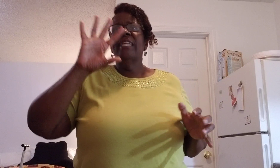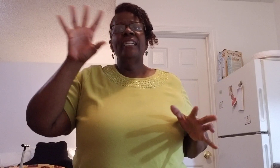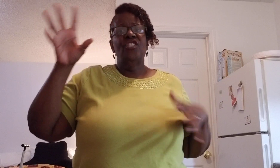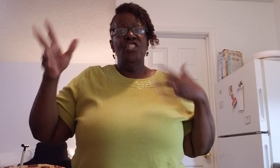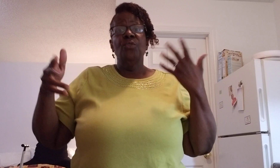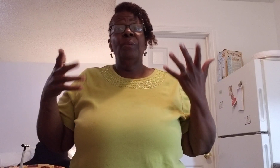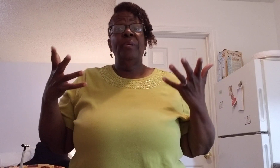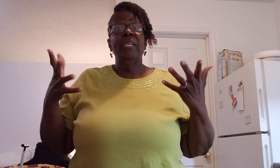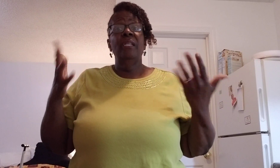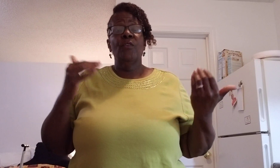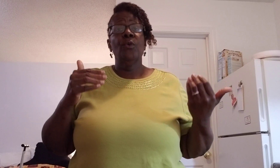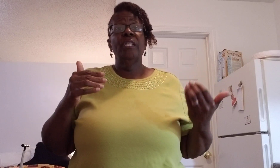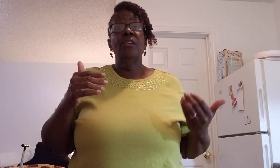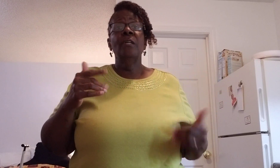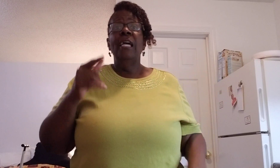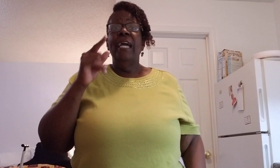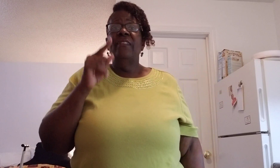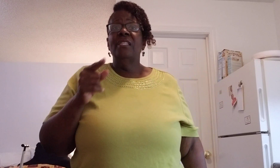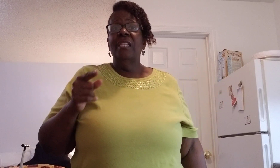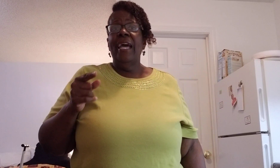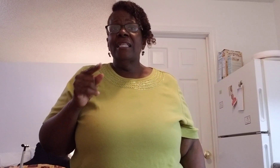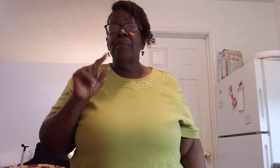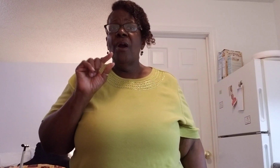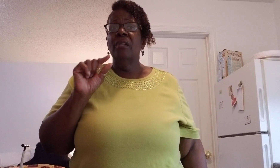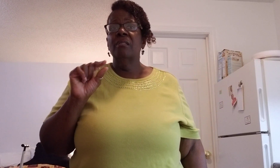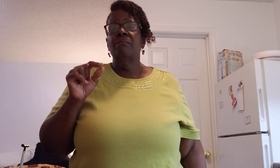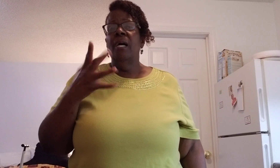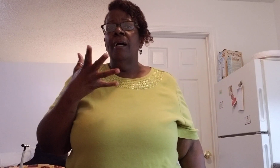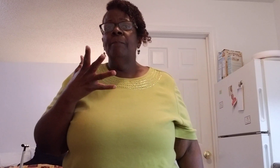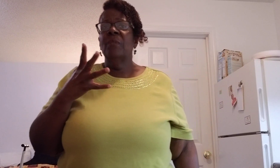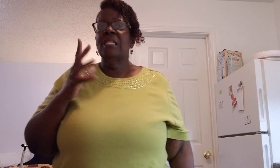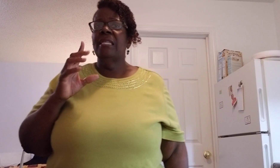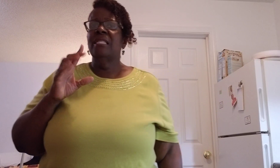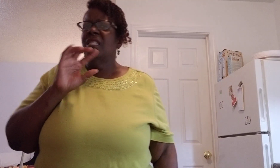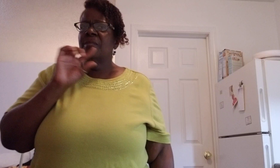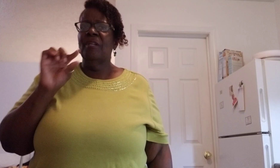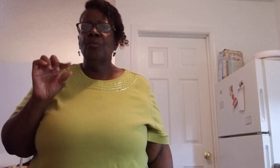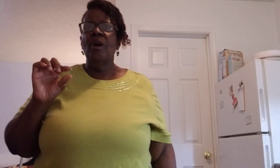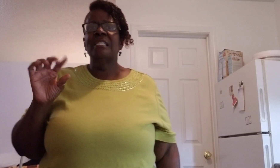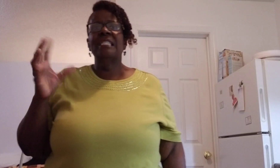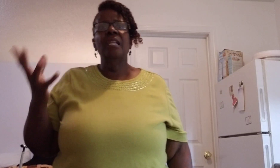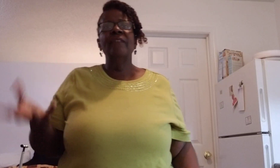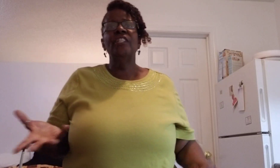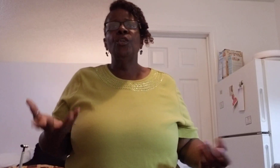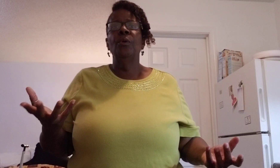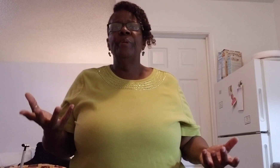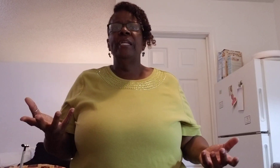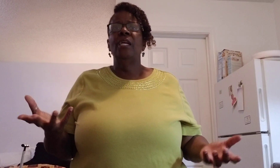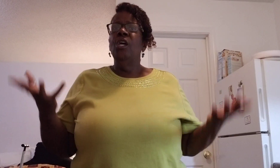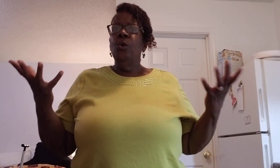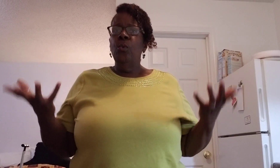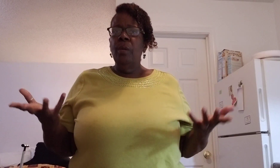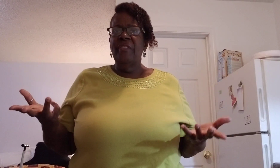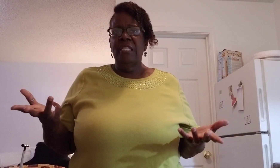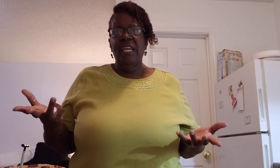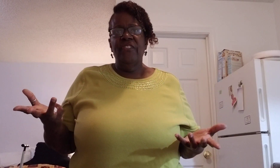is just a repeat of earlier. And then the last part is, it says, this is a special part. It says, loving you will be the death of